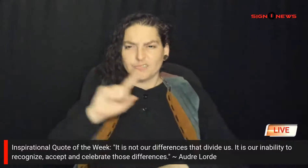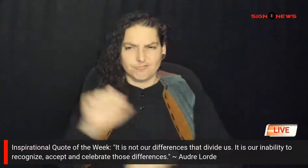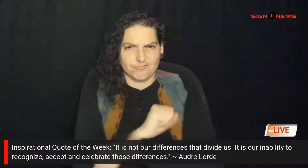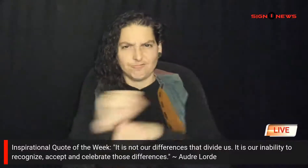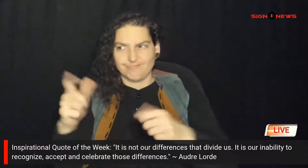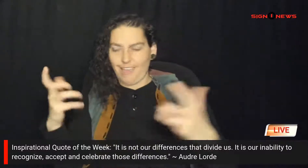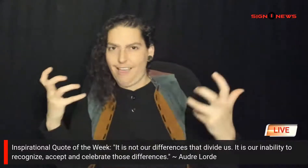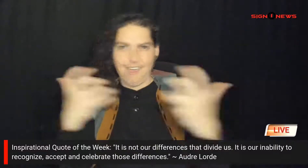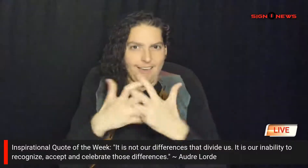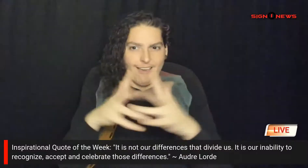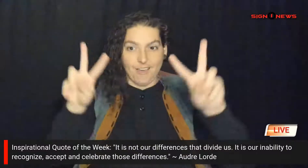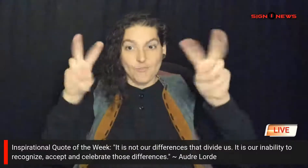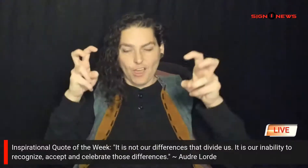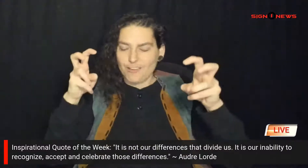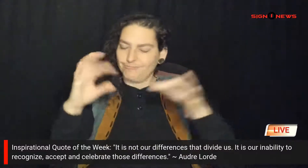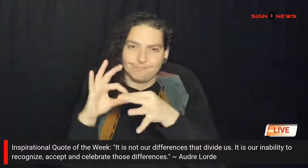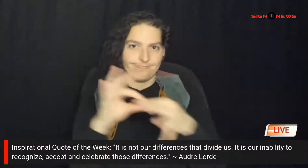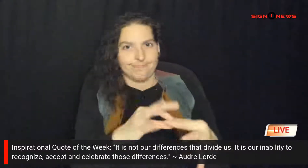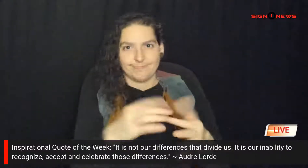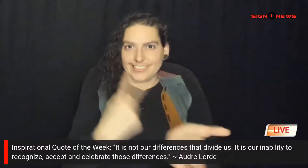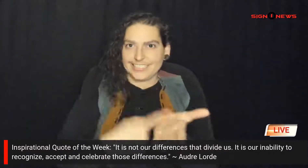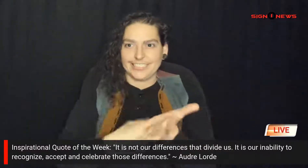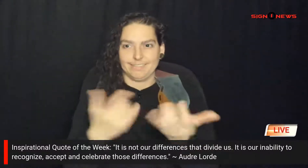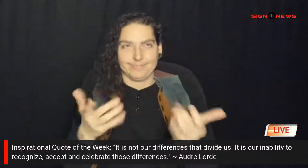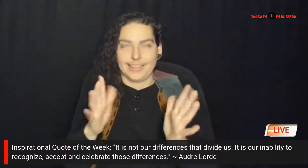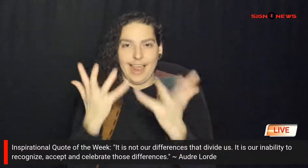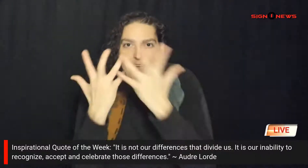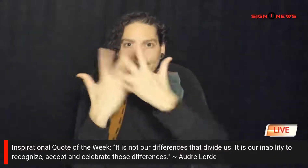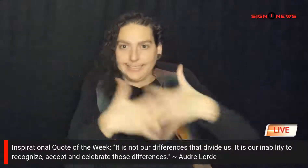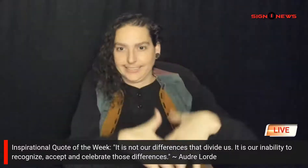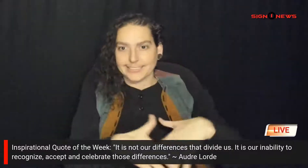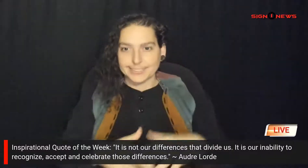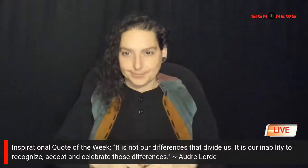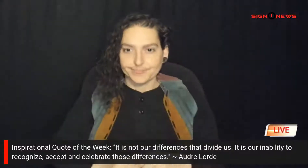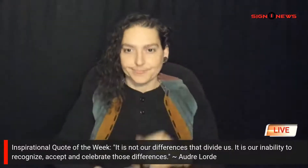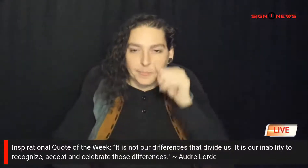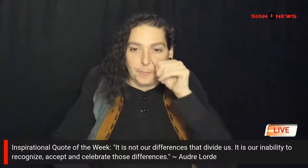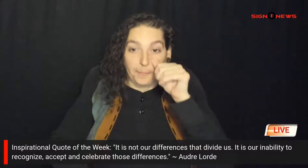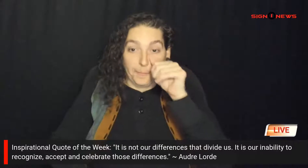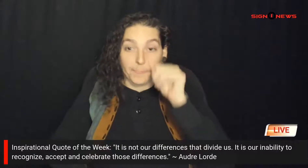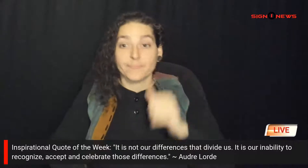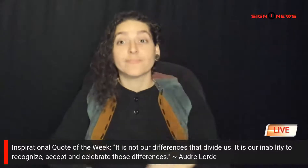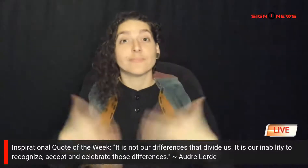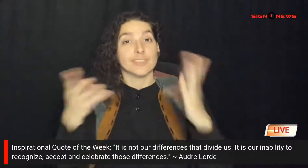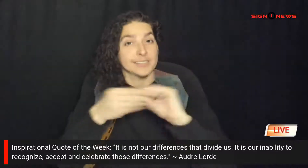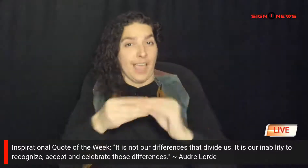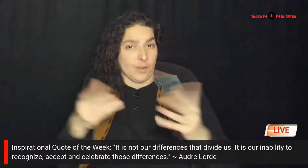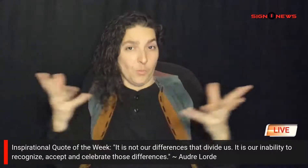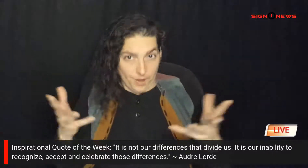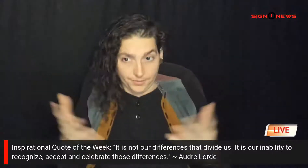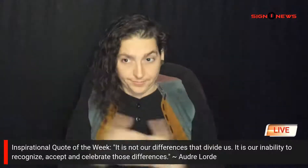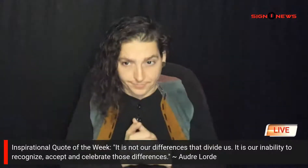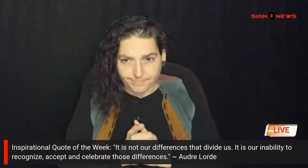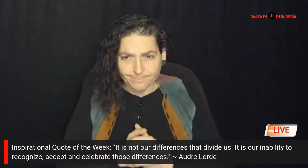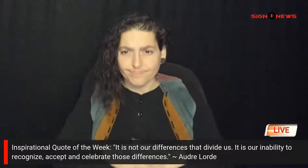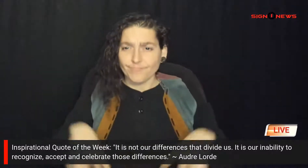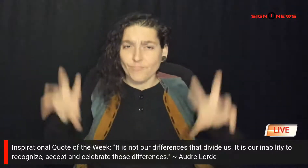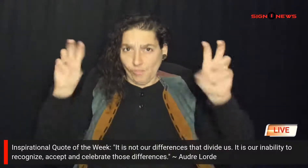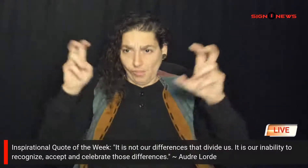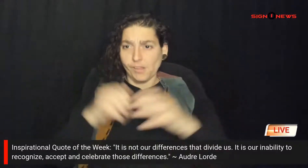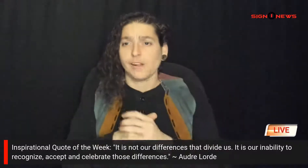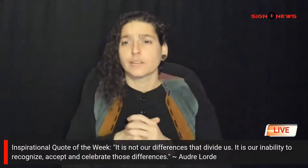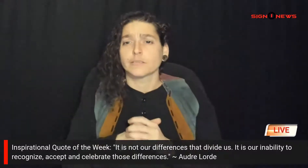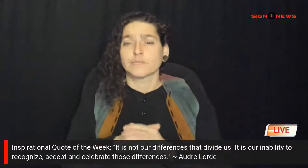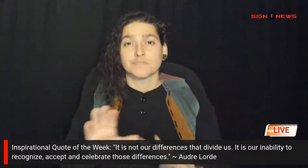Audre Lorde, and it really ties up today's discussion beautifully. It